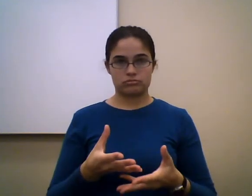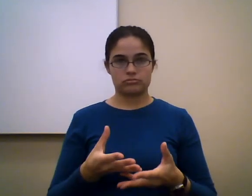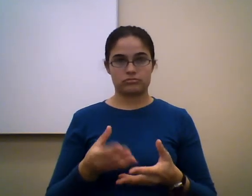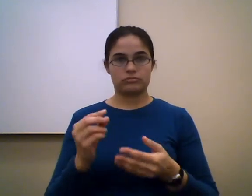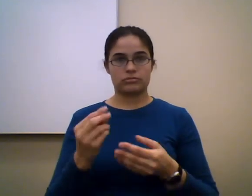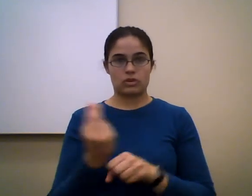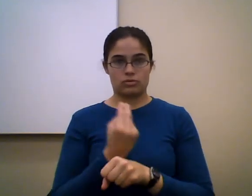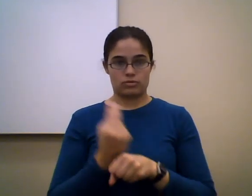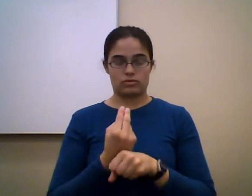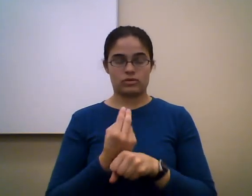set.